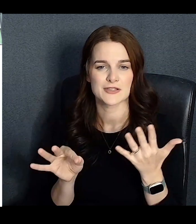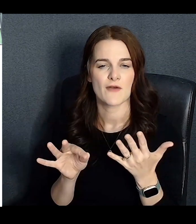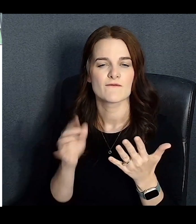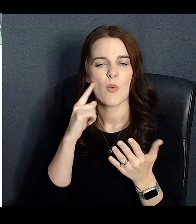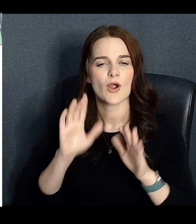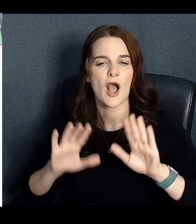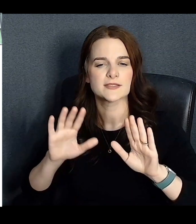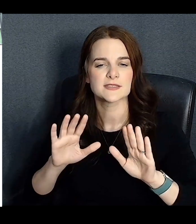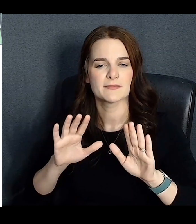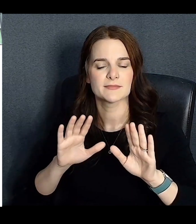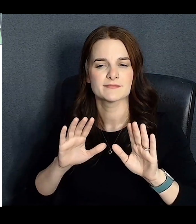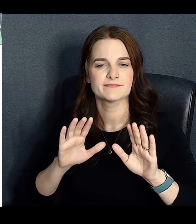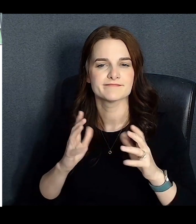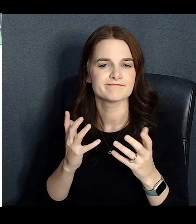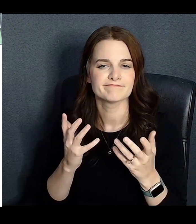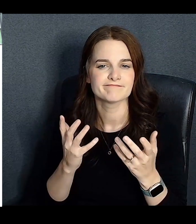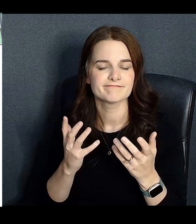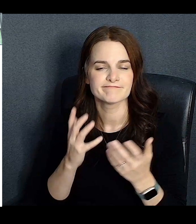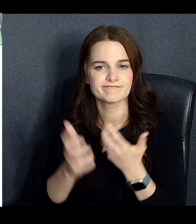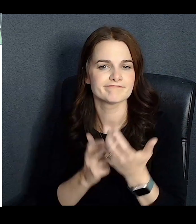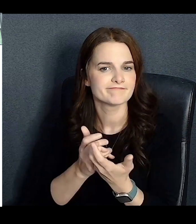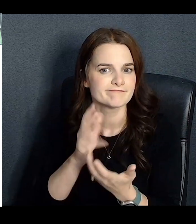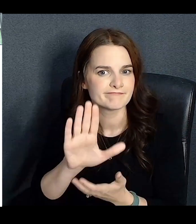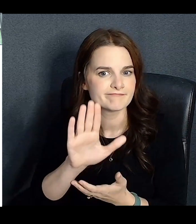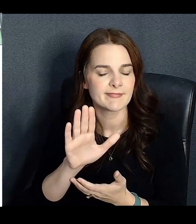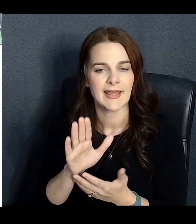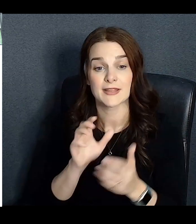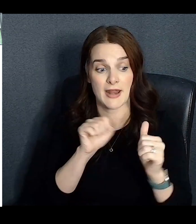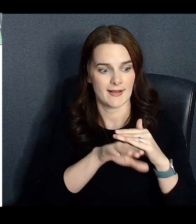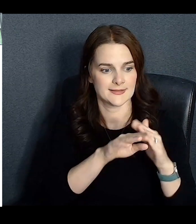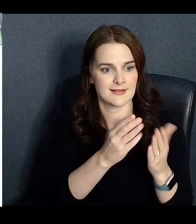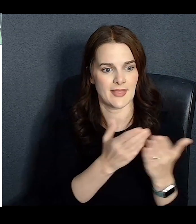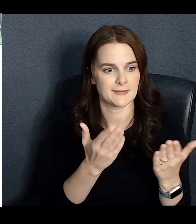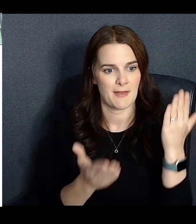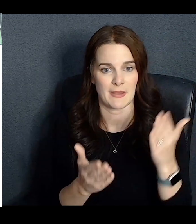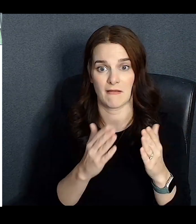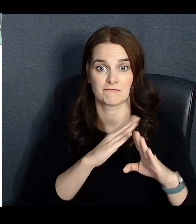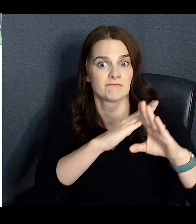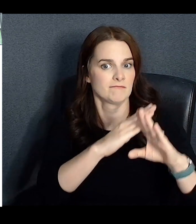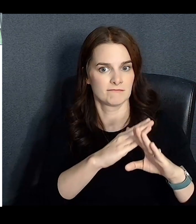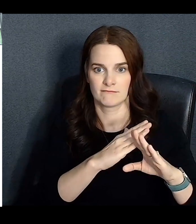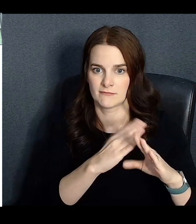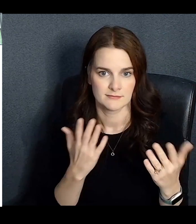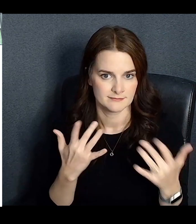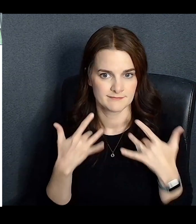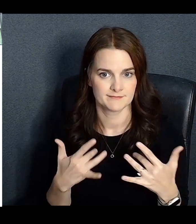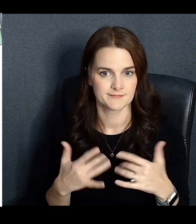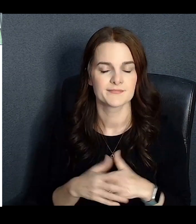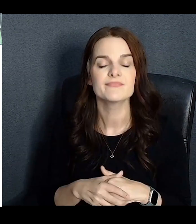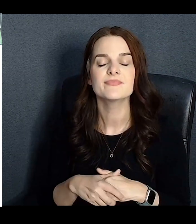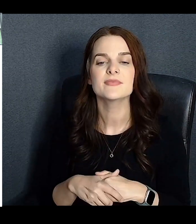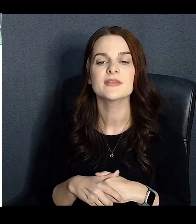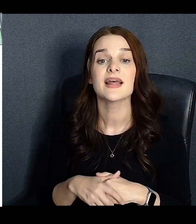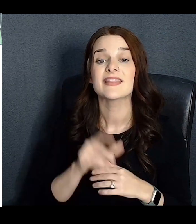gestures and to be able to access all of these kind of important things that you might not be able to access otherwise. So, especially